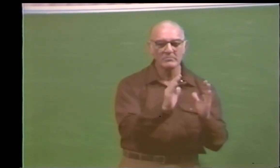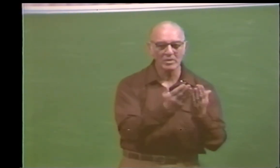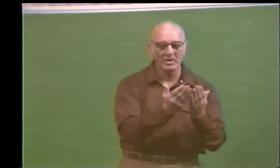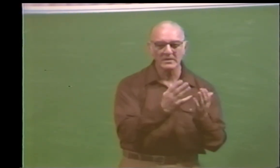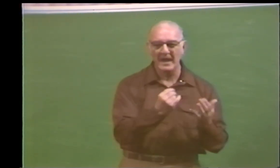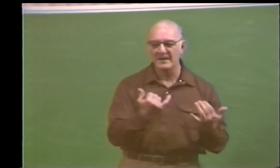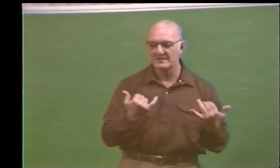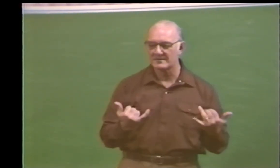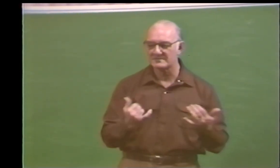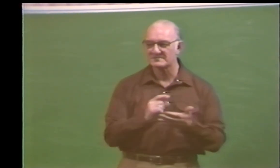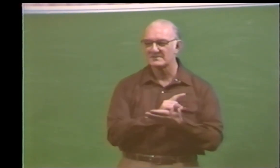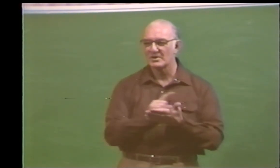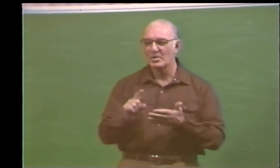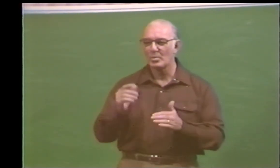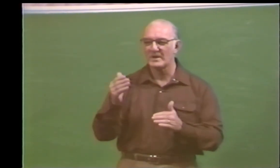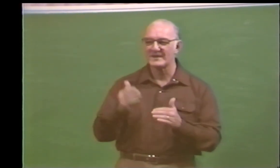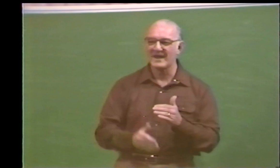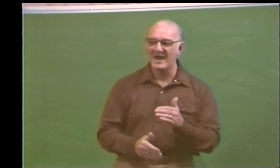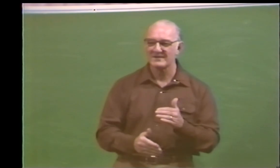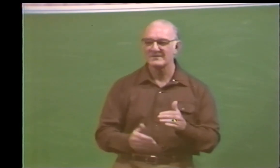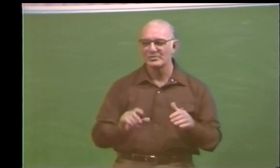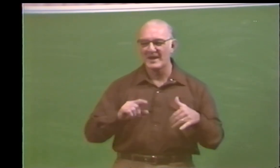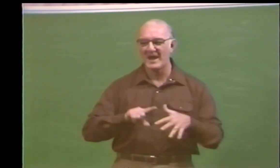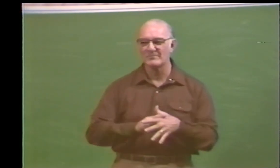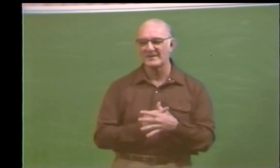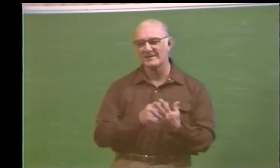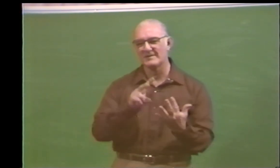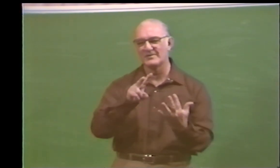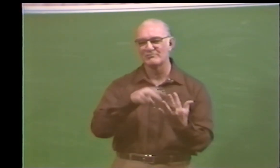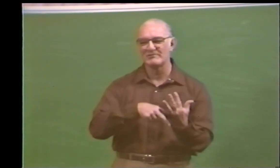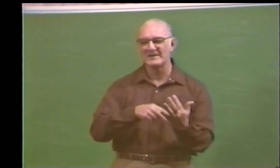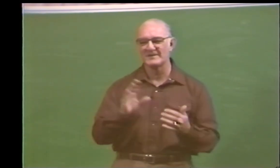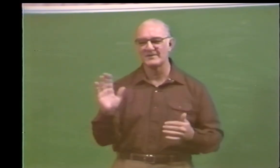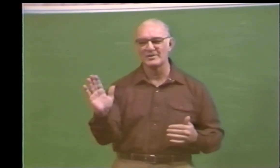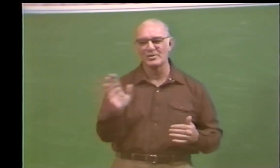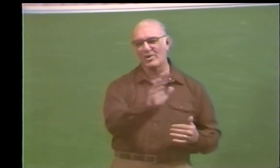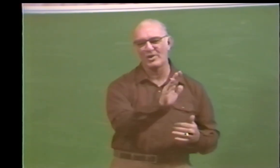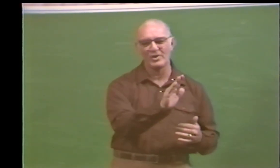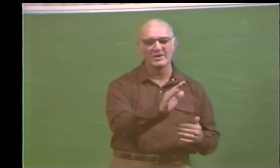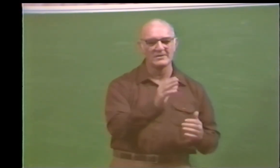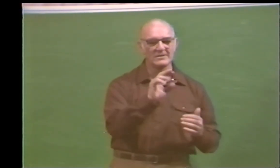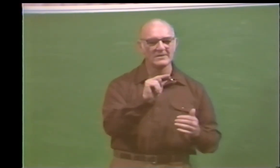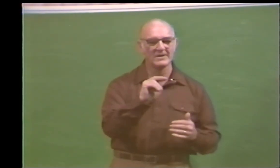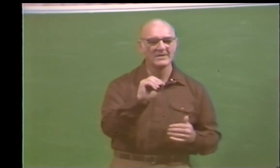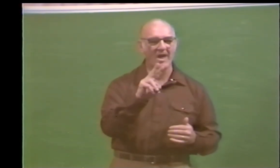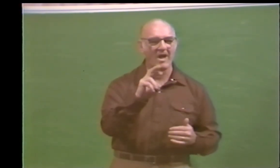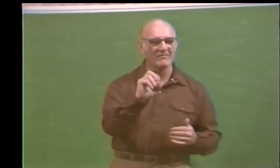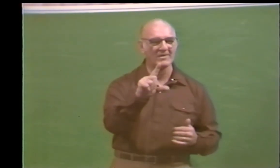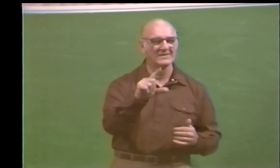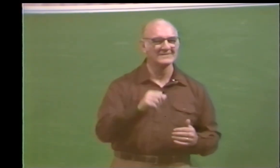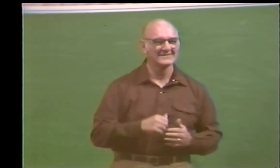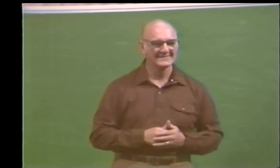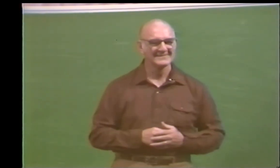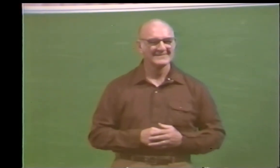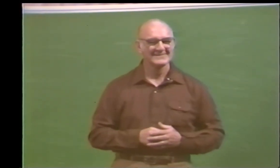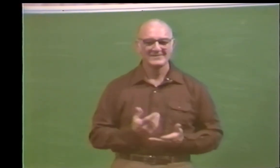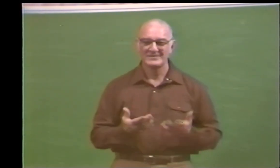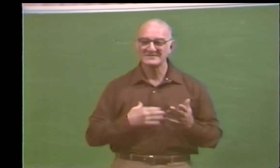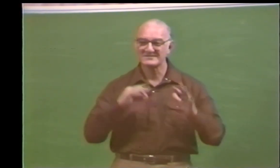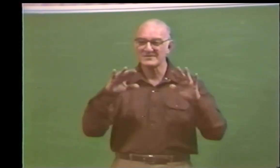book, and this weekend you can begin reading your novel. If it